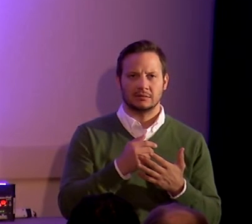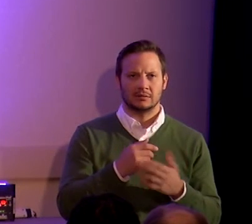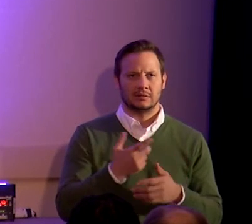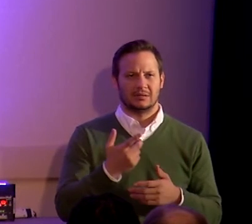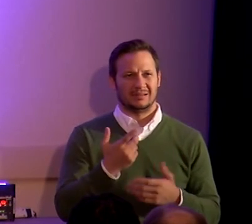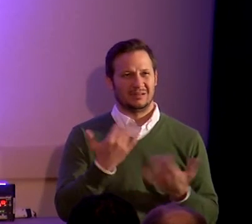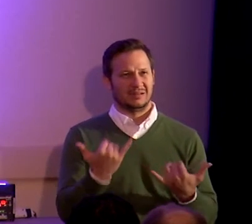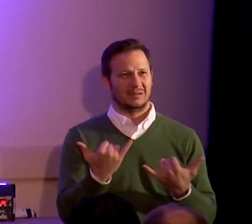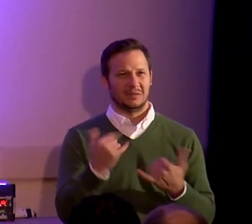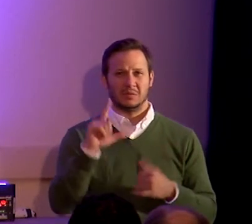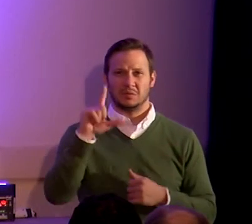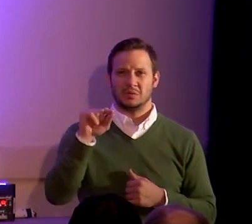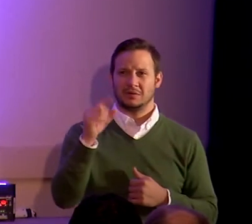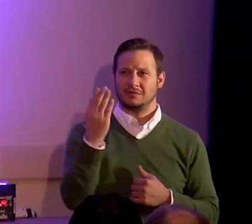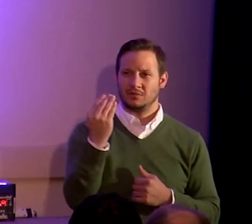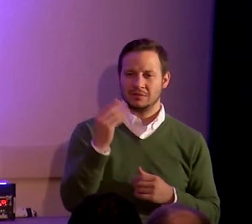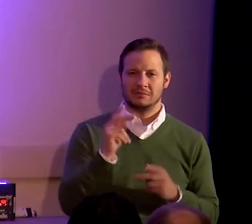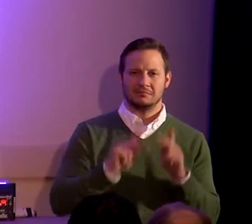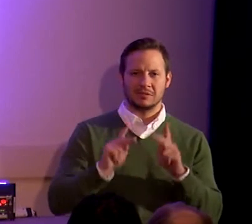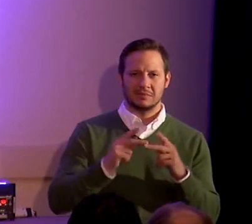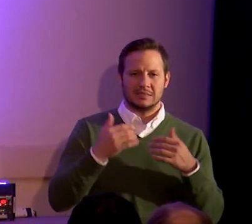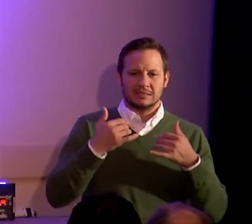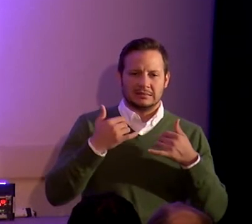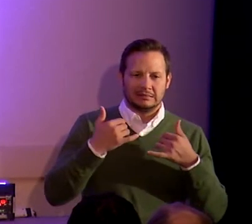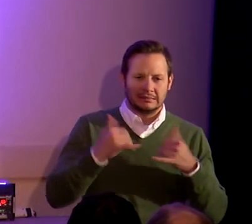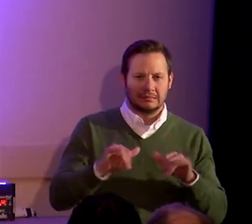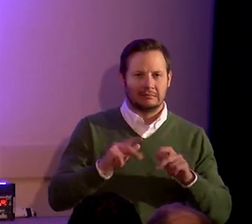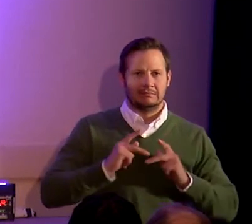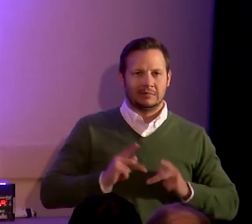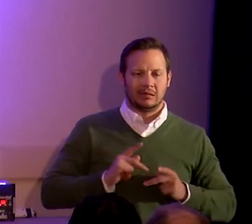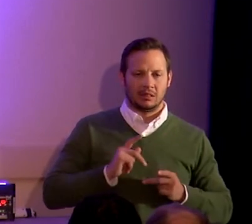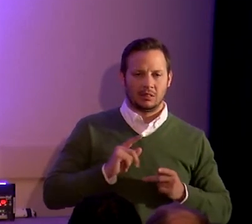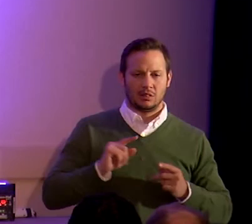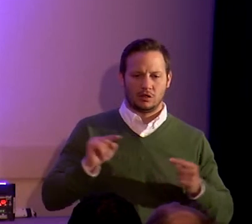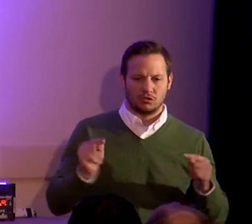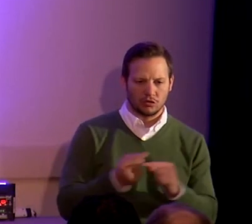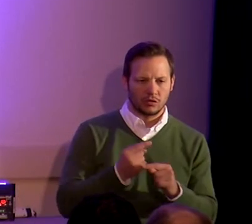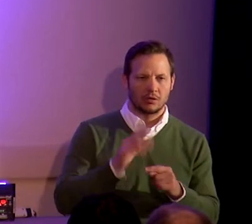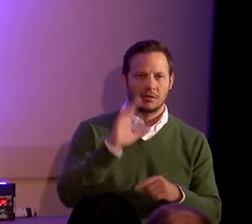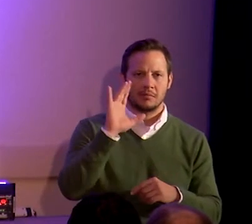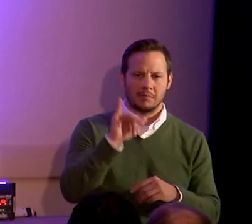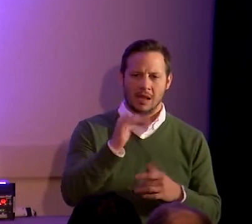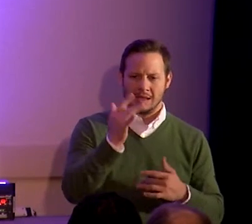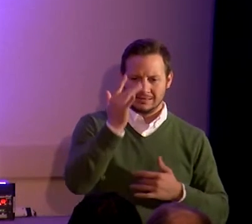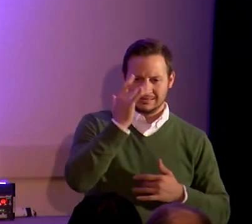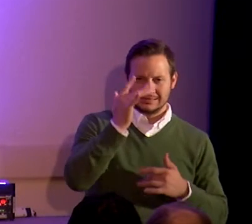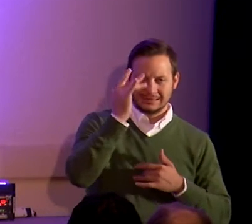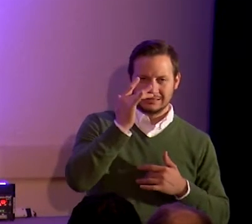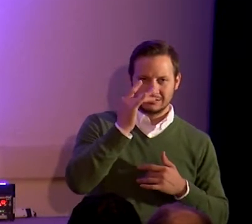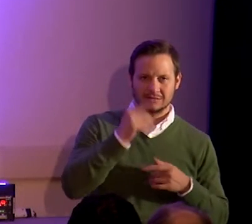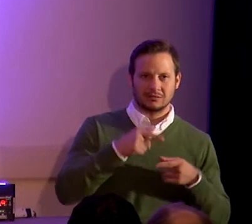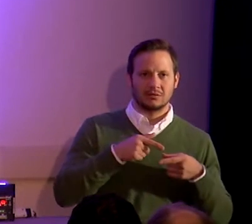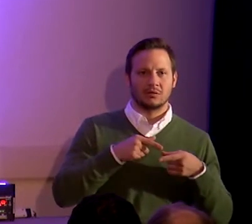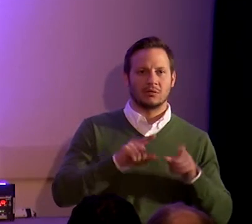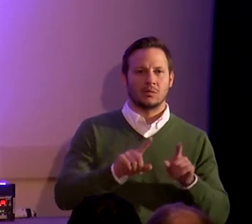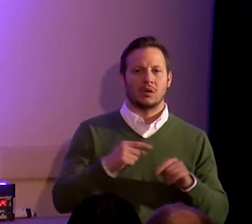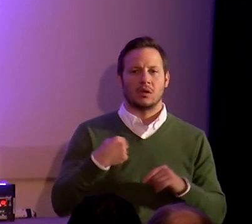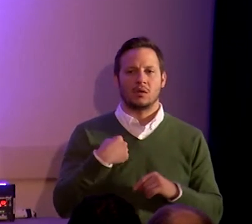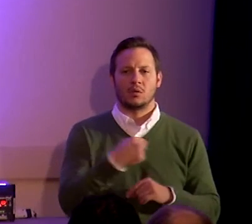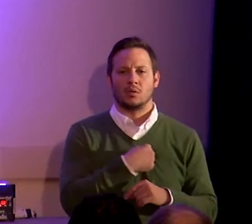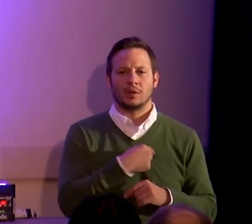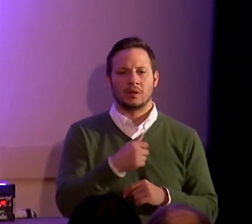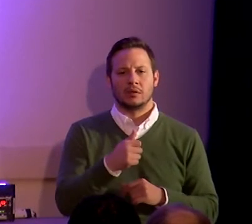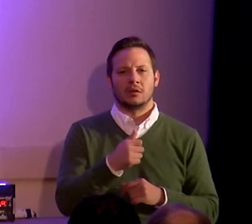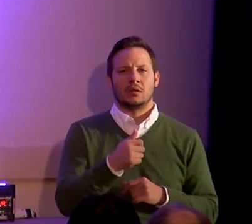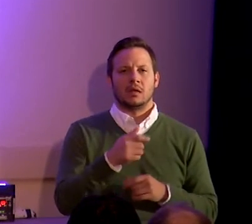that in 2014, people are still physically diminished by preventable diseases and disability while we recoil against providing universal